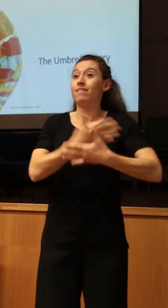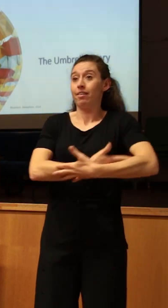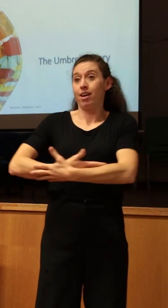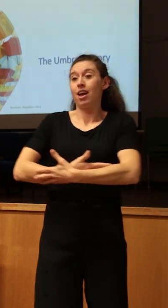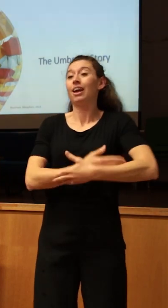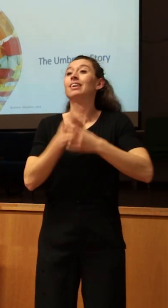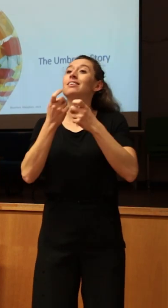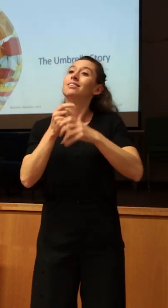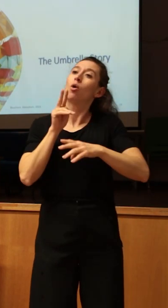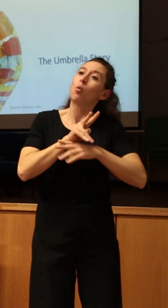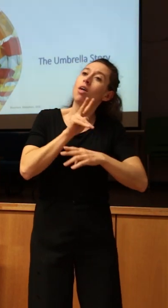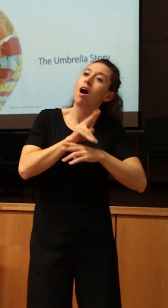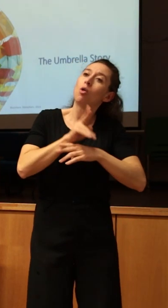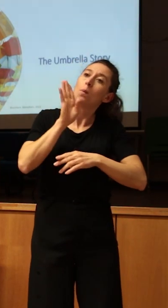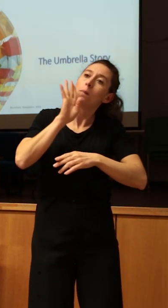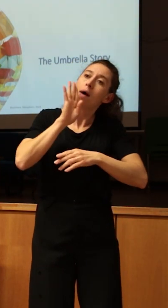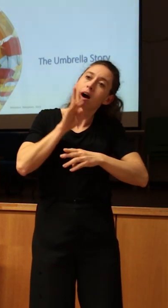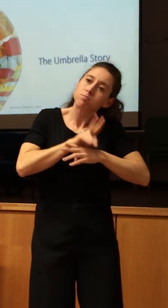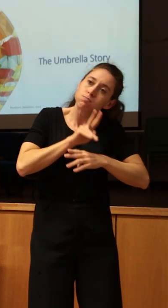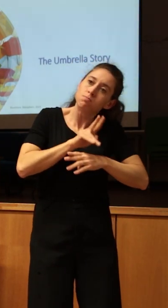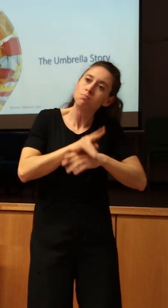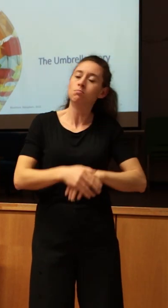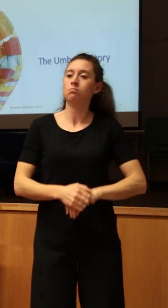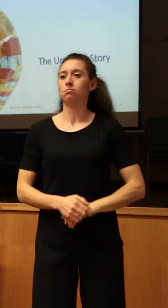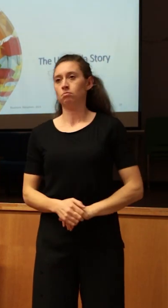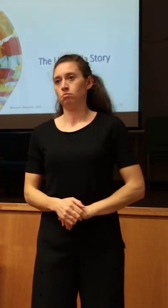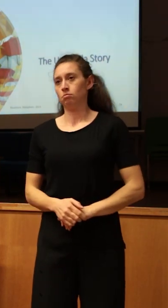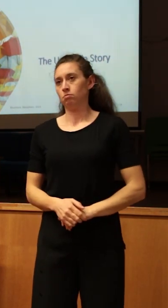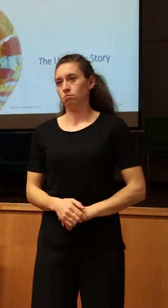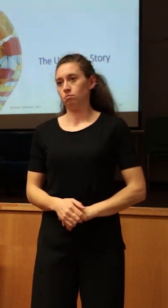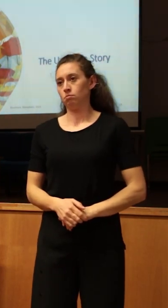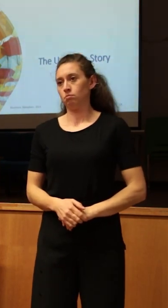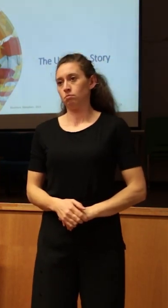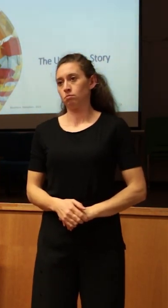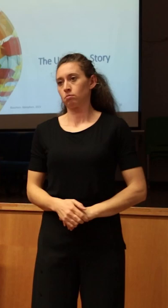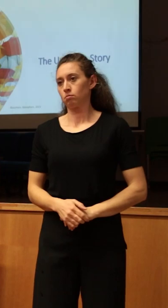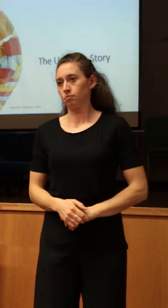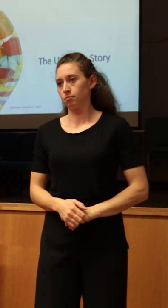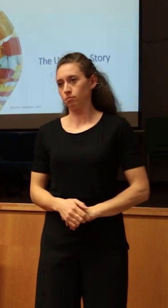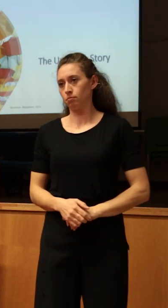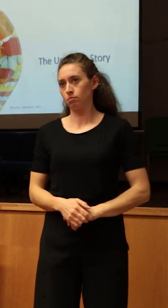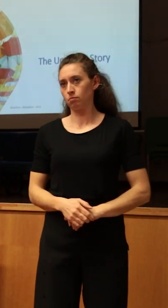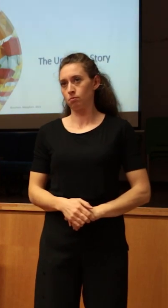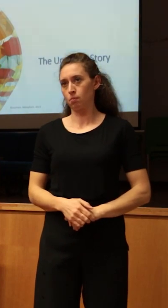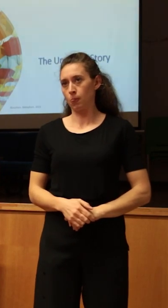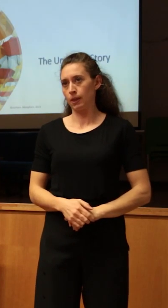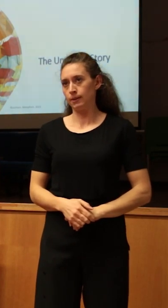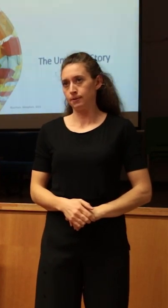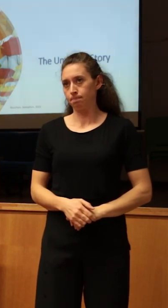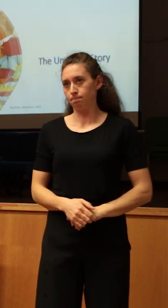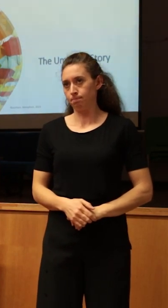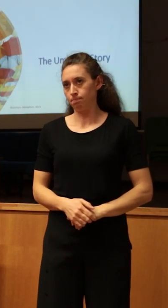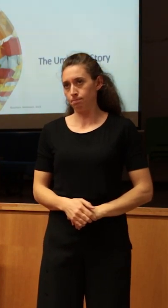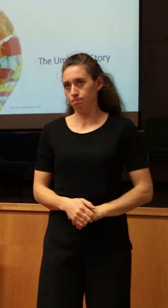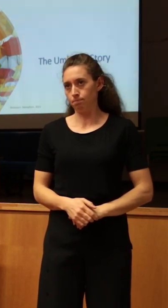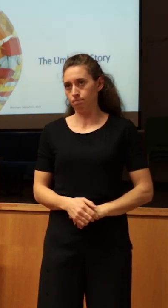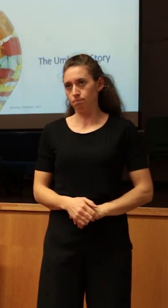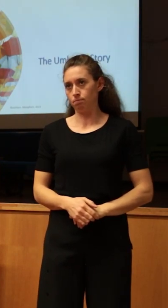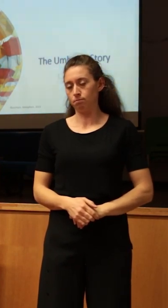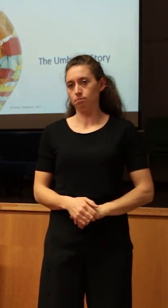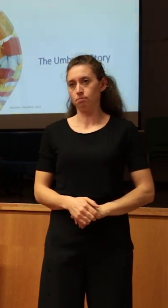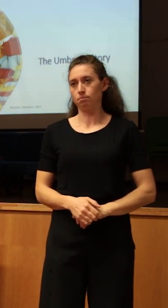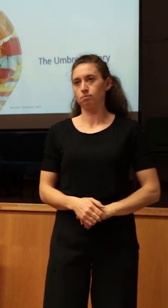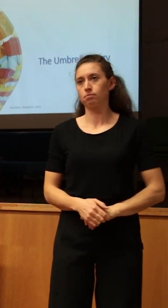Yeah, the mother. The mother's and care. And milk. El Now tell me what the temperature of, I don't know if any of you know or